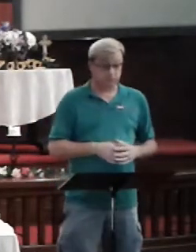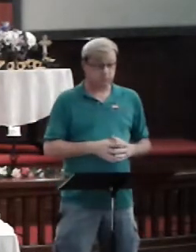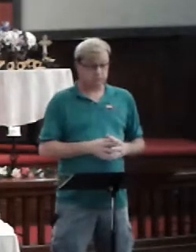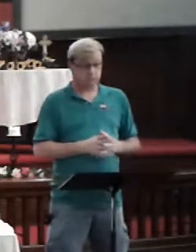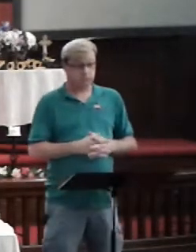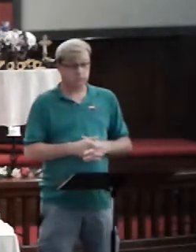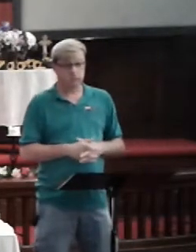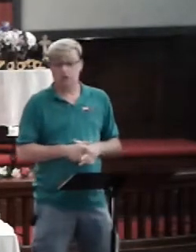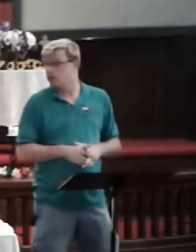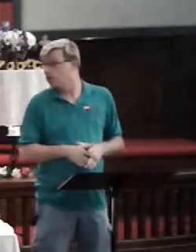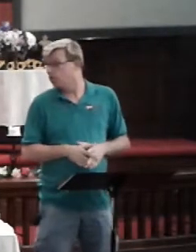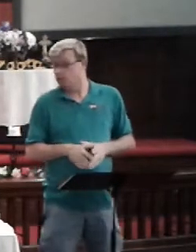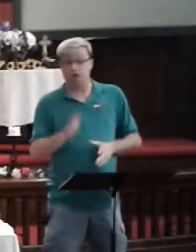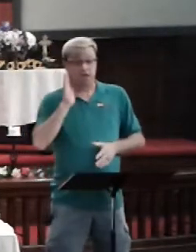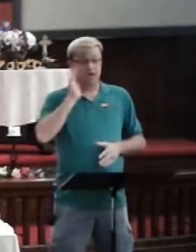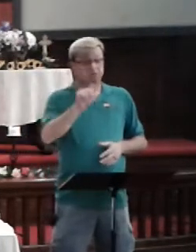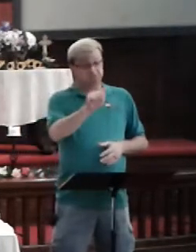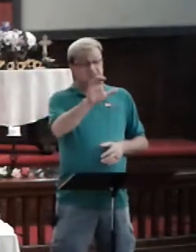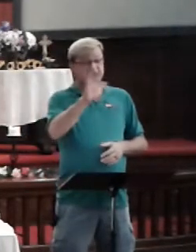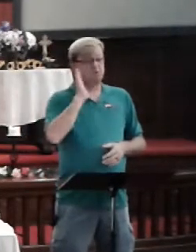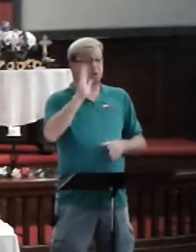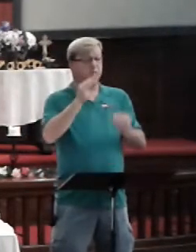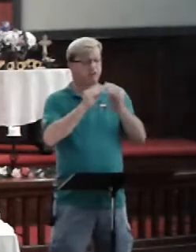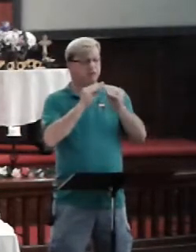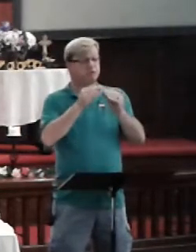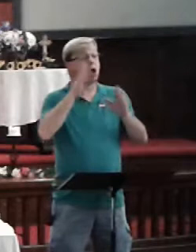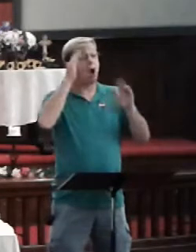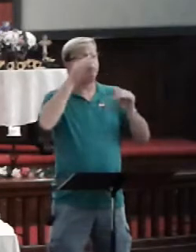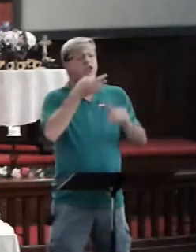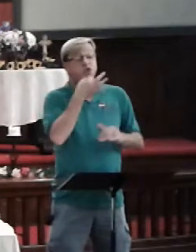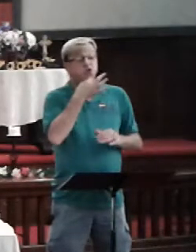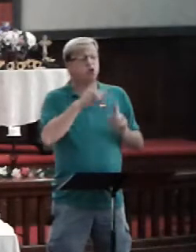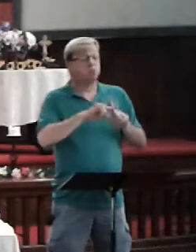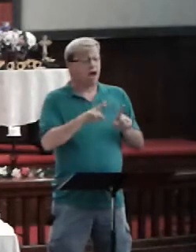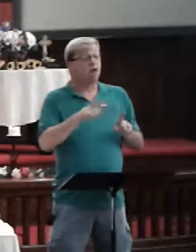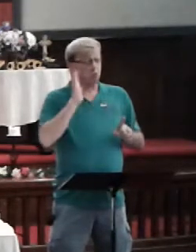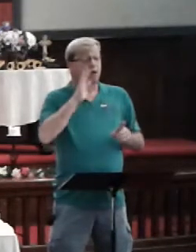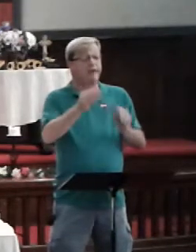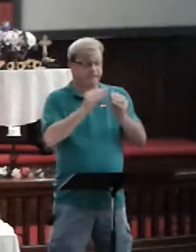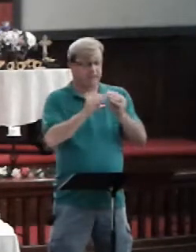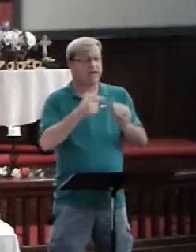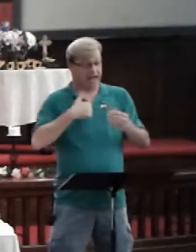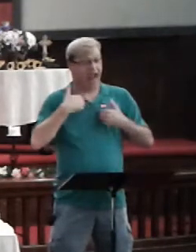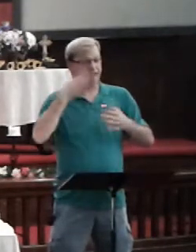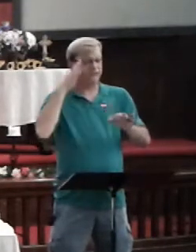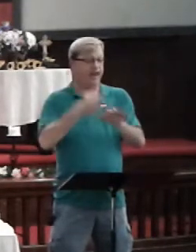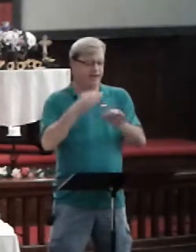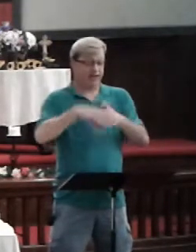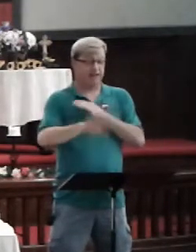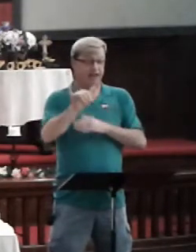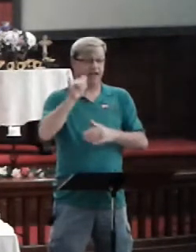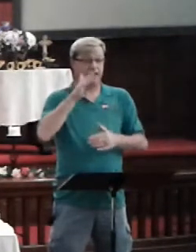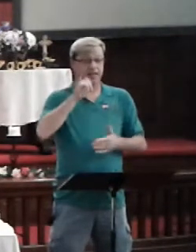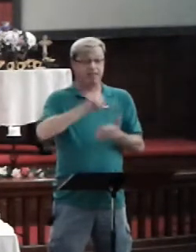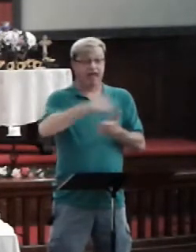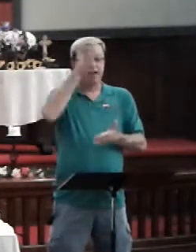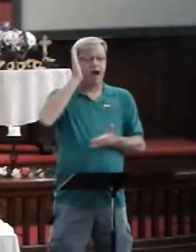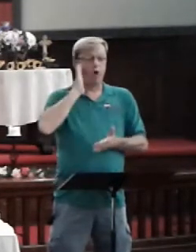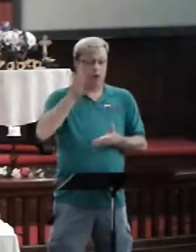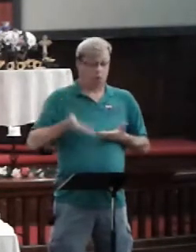You know, the AC, it will be fixed, hopefully sooner rather than later, but we'll get it done. I have faith in that, and I have faith that God will